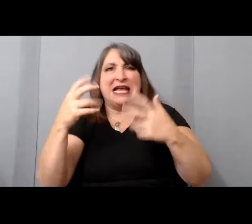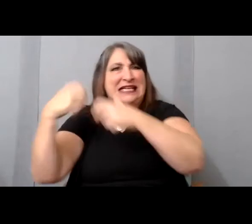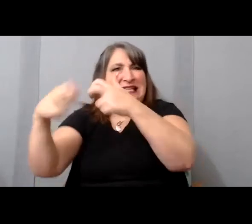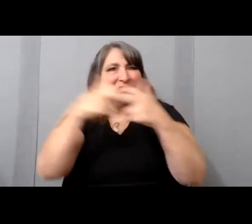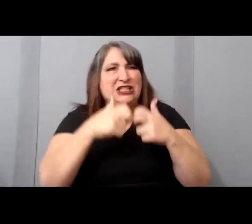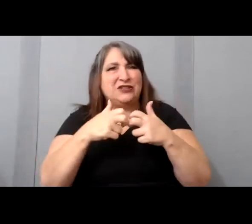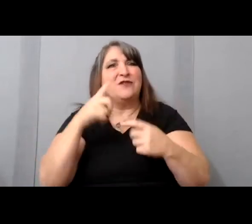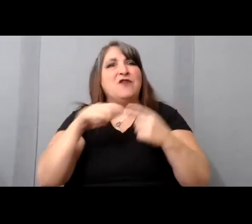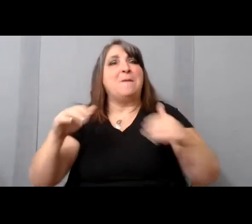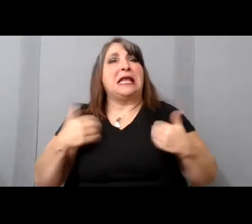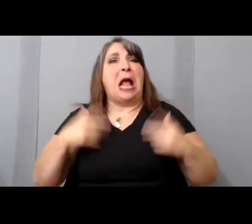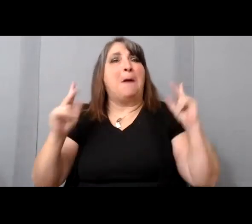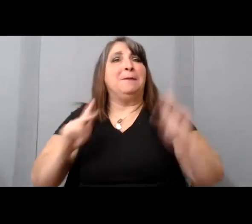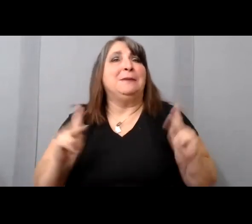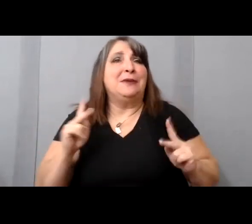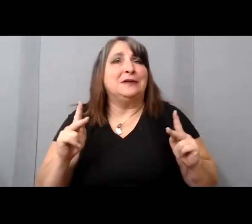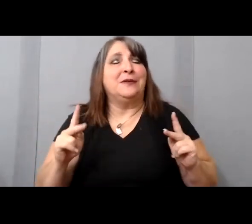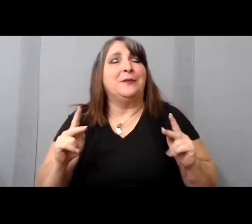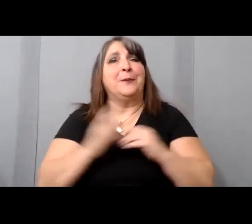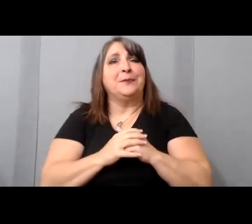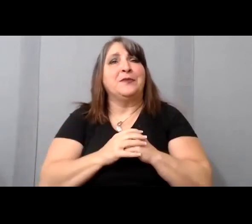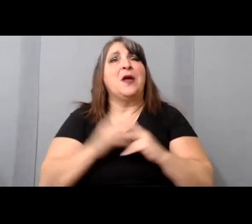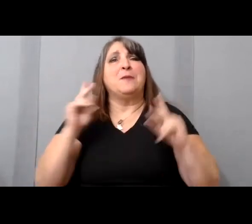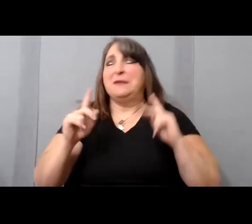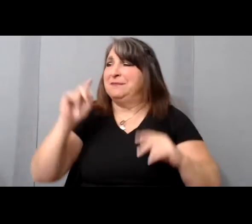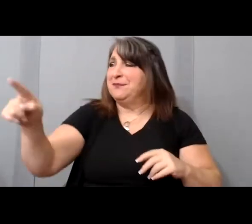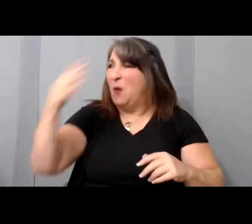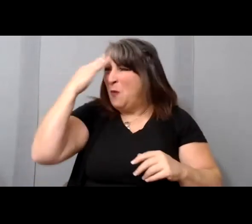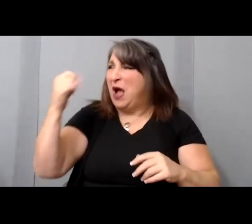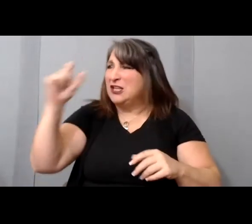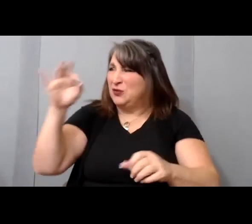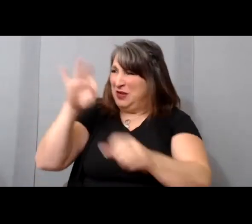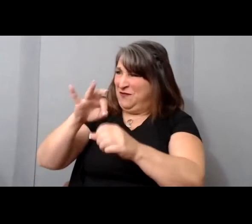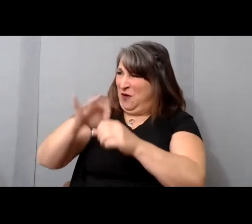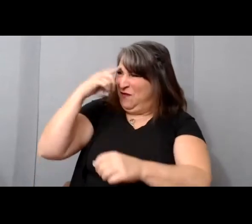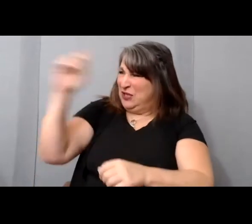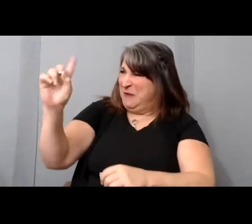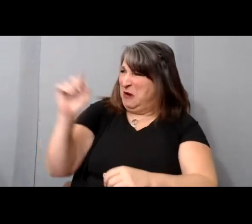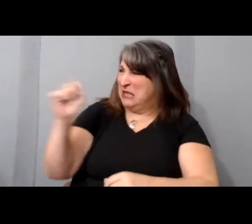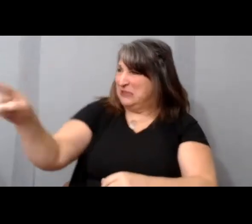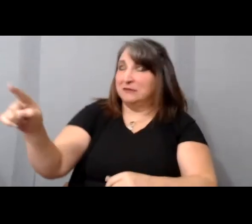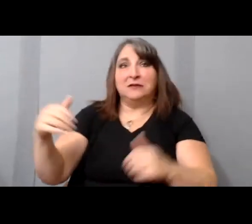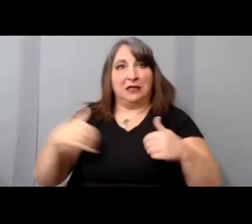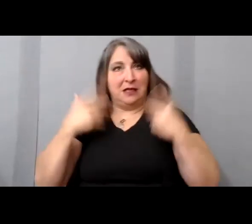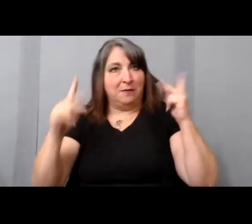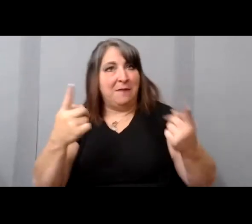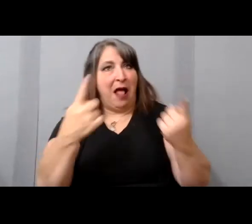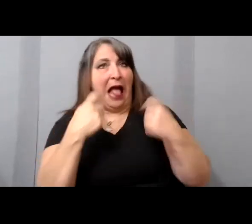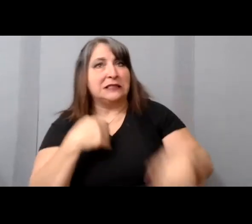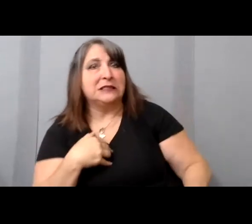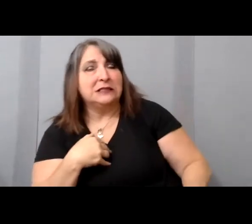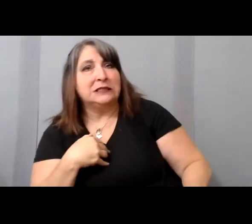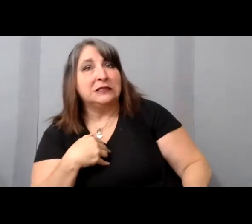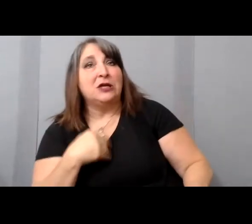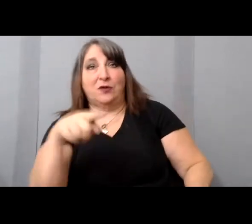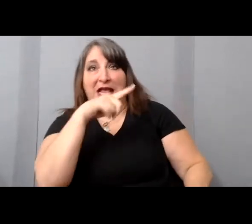people who basically asked the question, why should we vote with the Democratic Party? And it was clear that they should because of